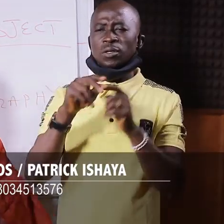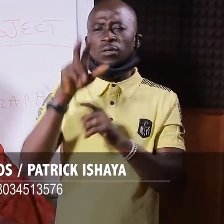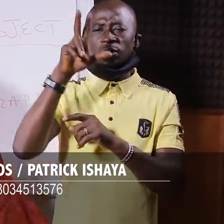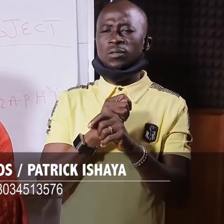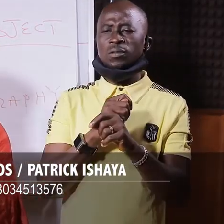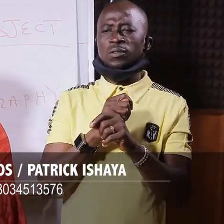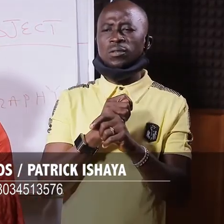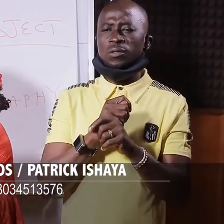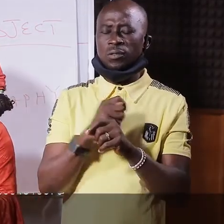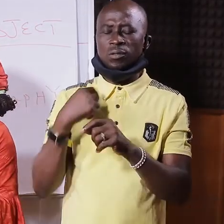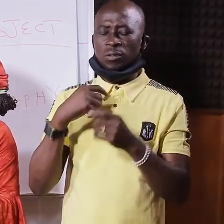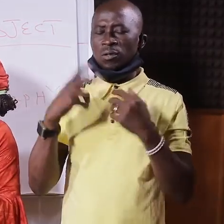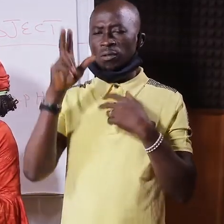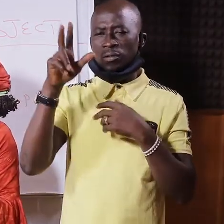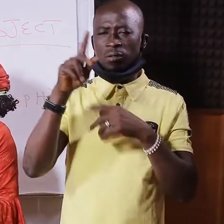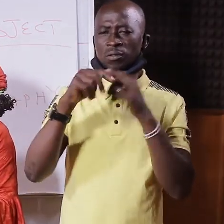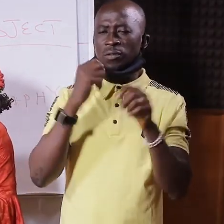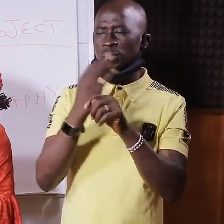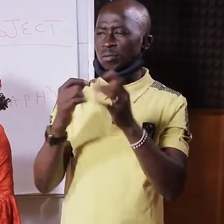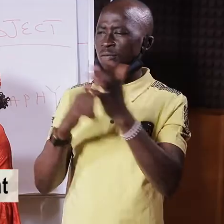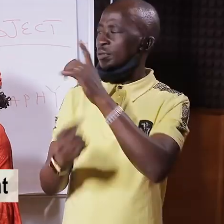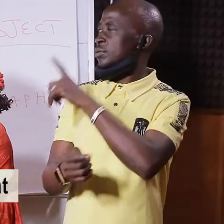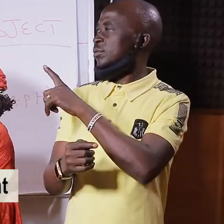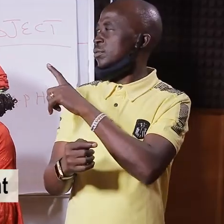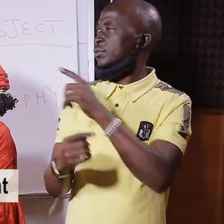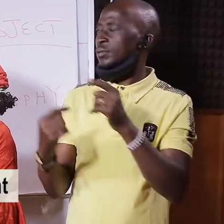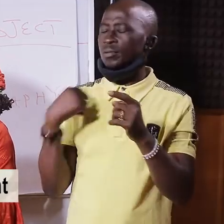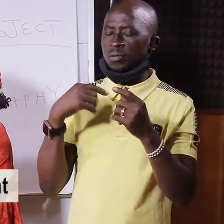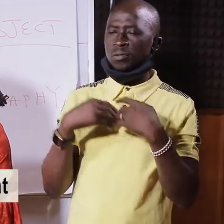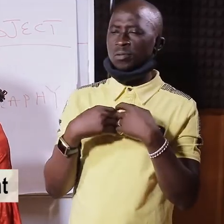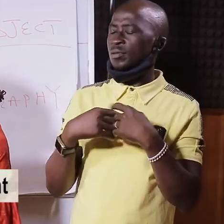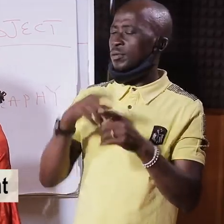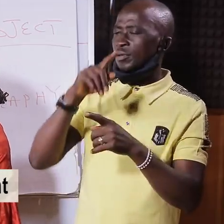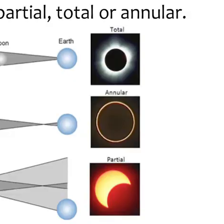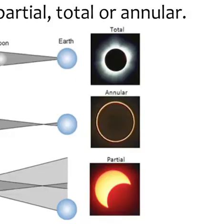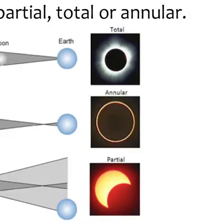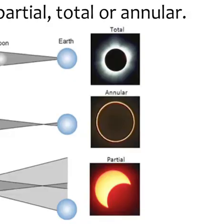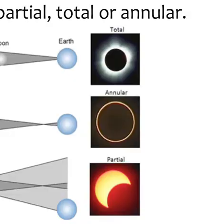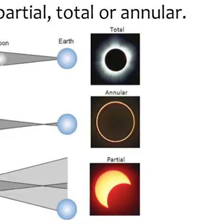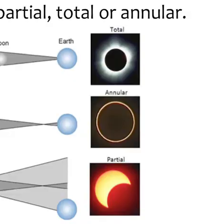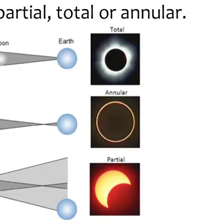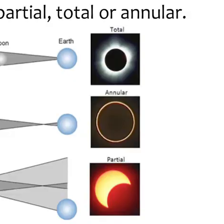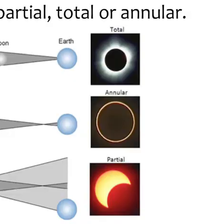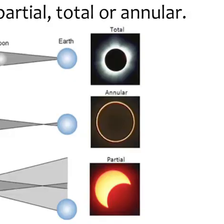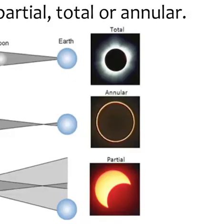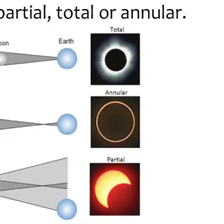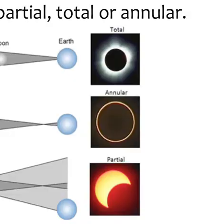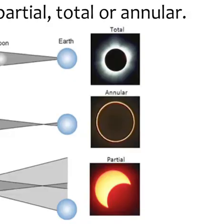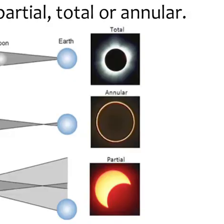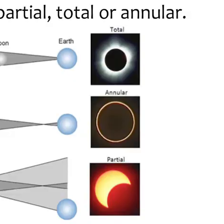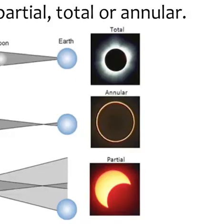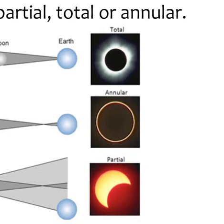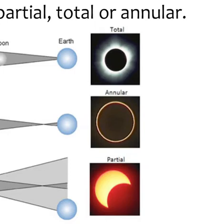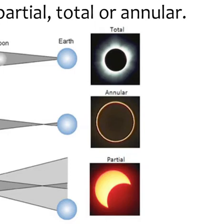We have three types of solar eclipse. We have the total eclipse. That is when the moon is able